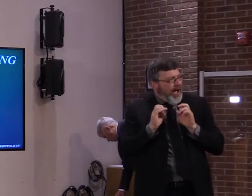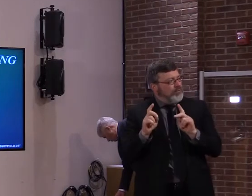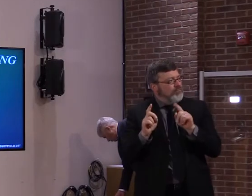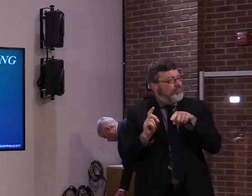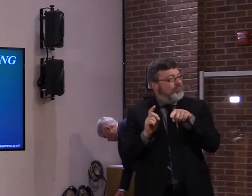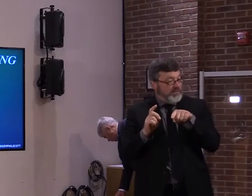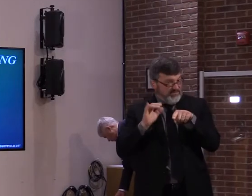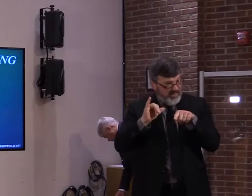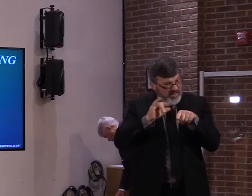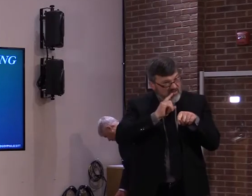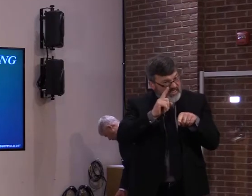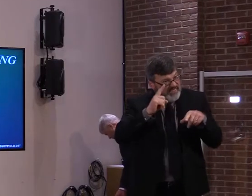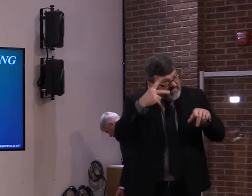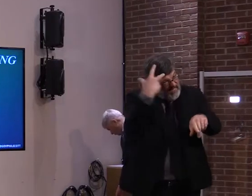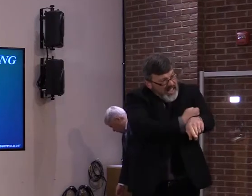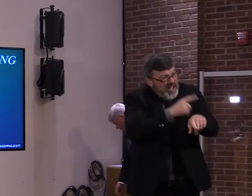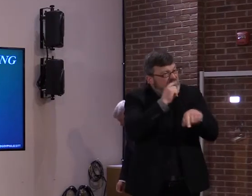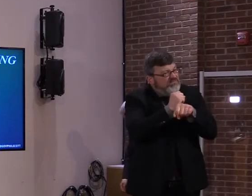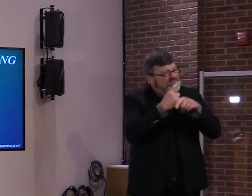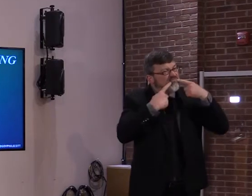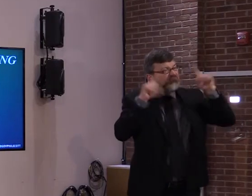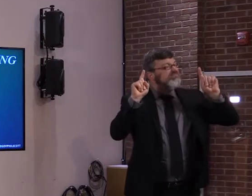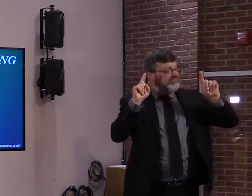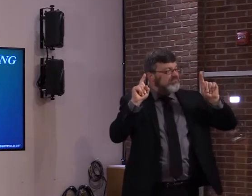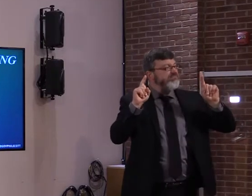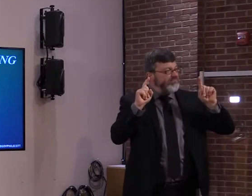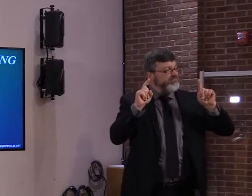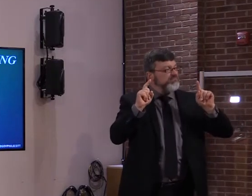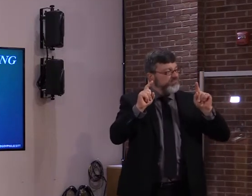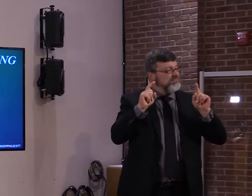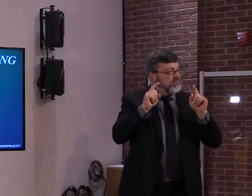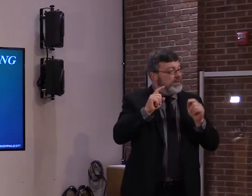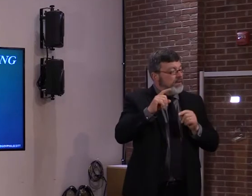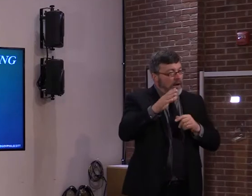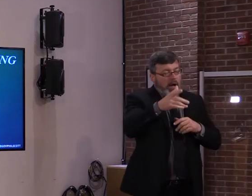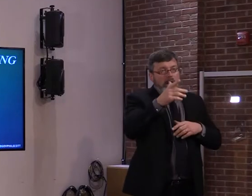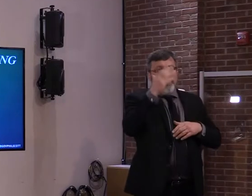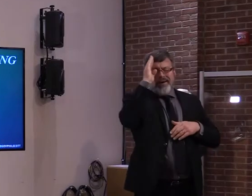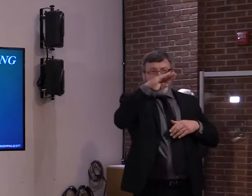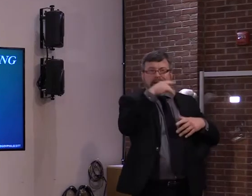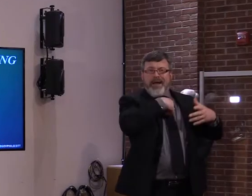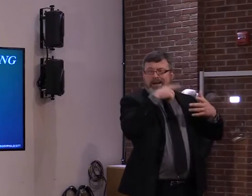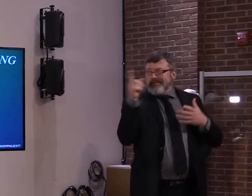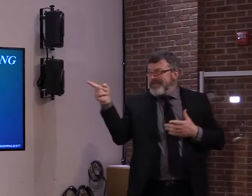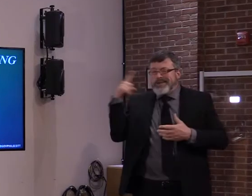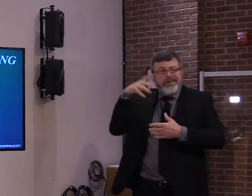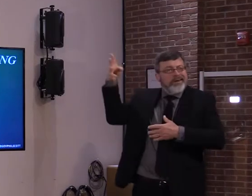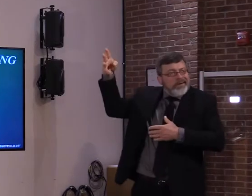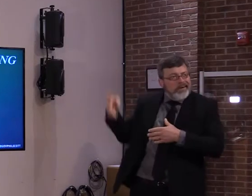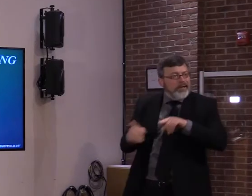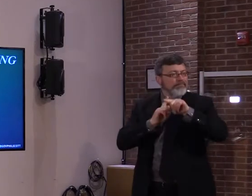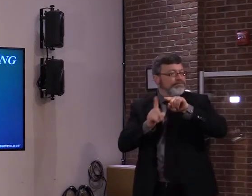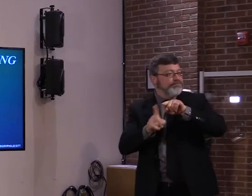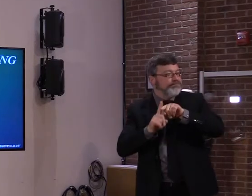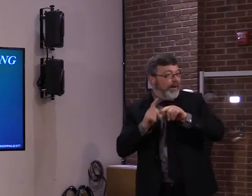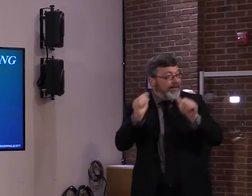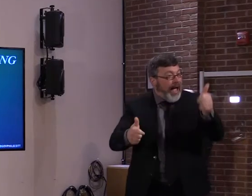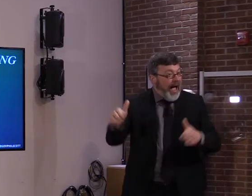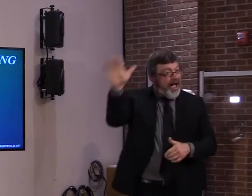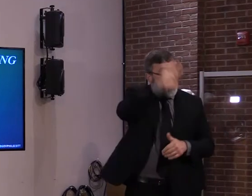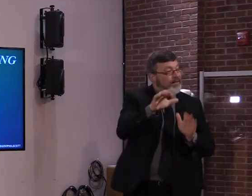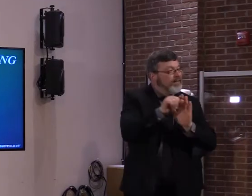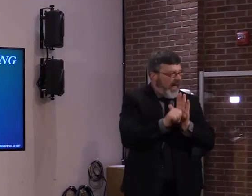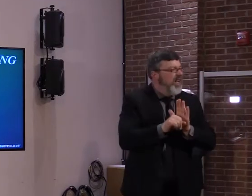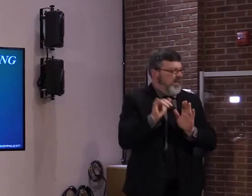with transportation, finding a site, or childcare. Remember, vaccination is actually